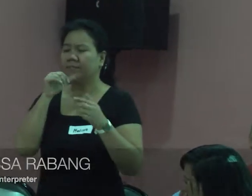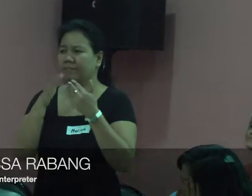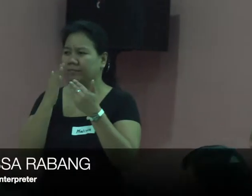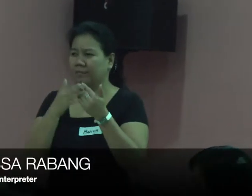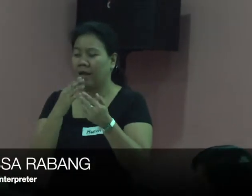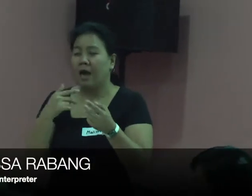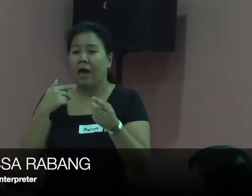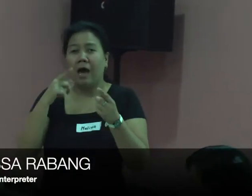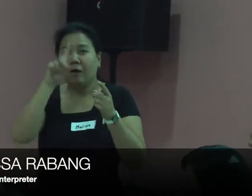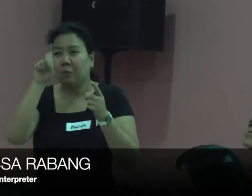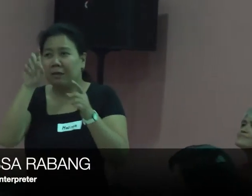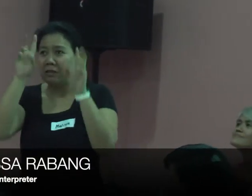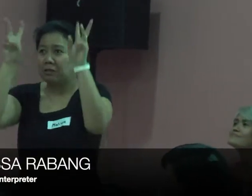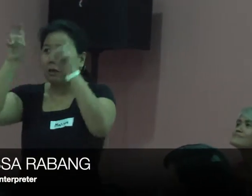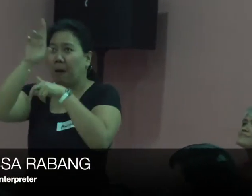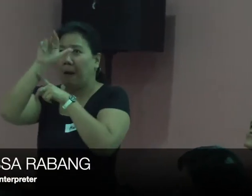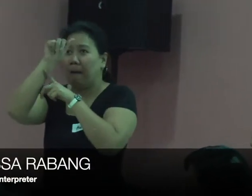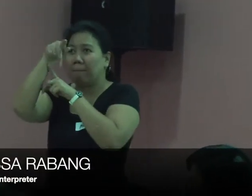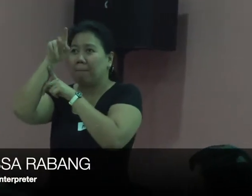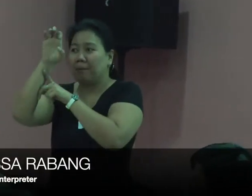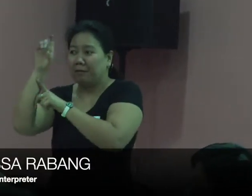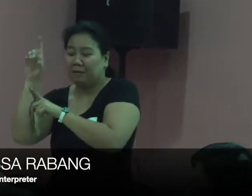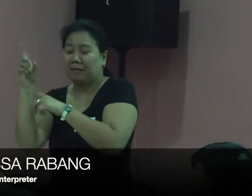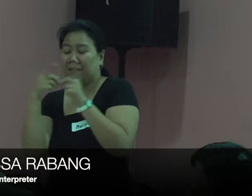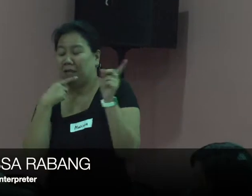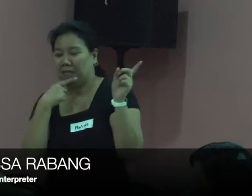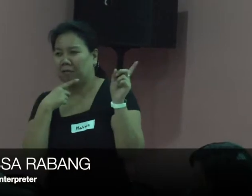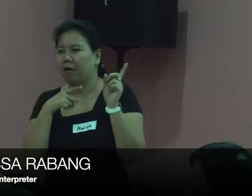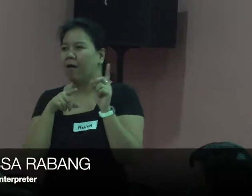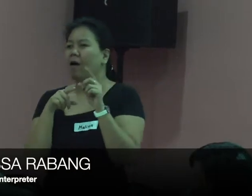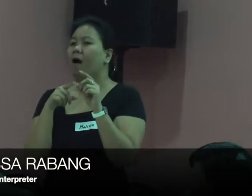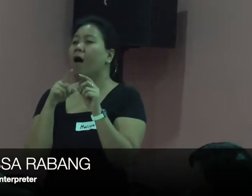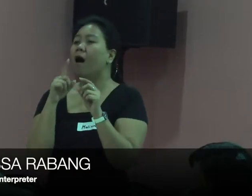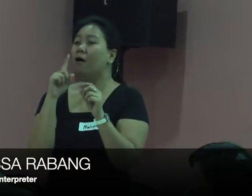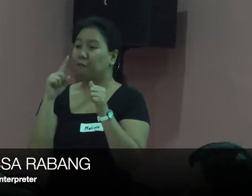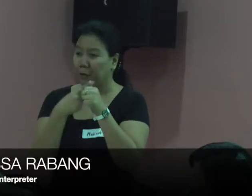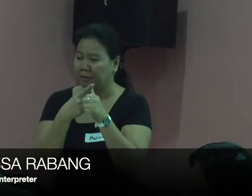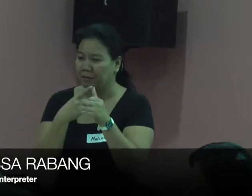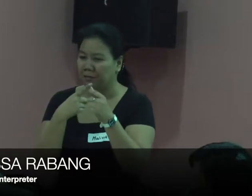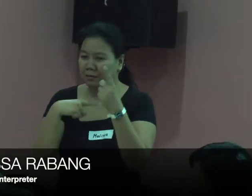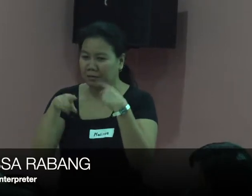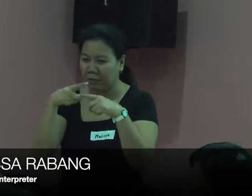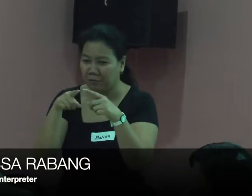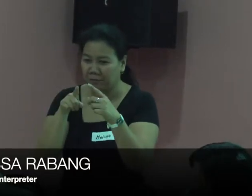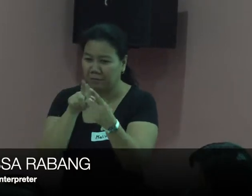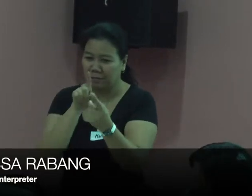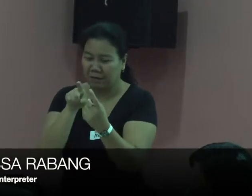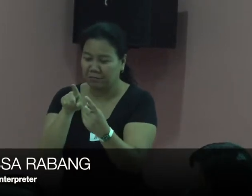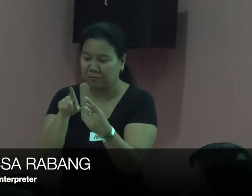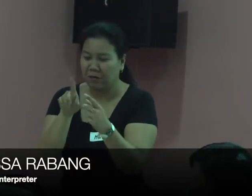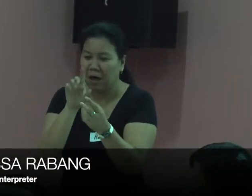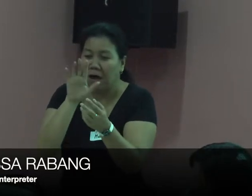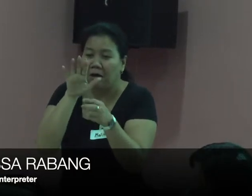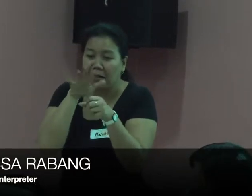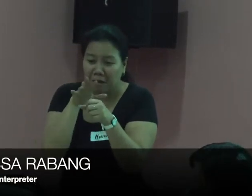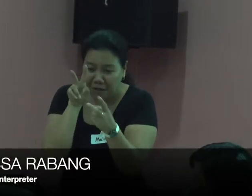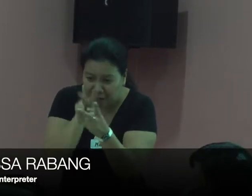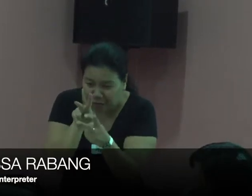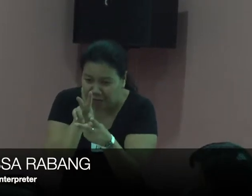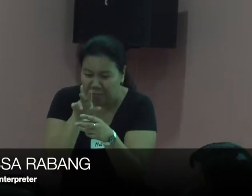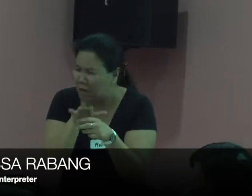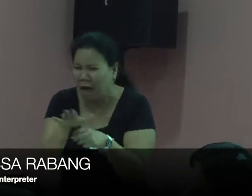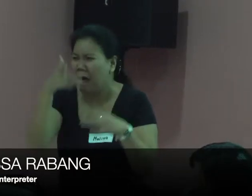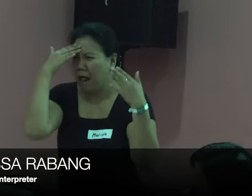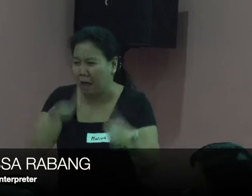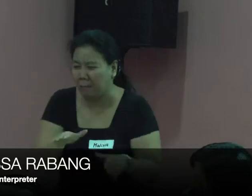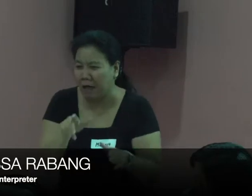Anyway, yeah, so it's very true, it's not easy, the concept of rape, yun nga, first